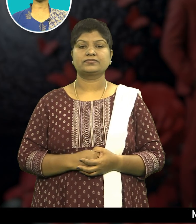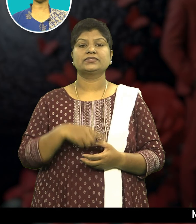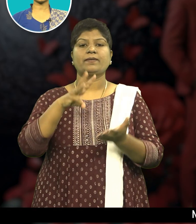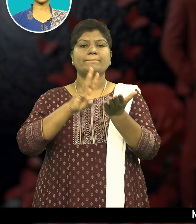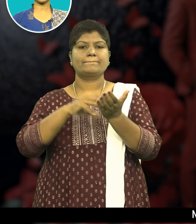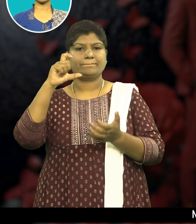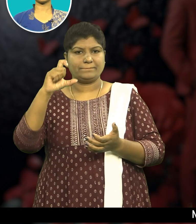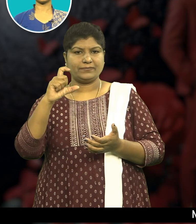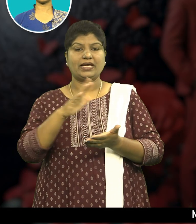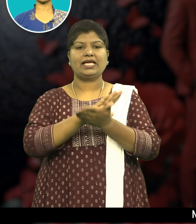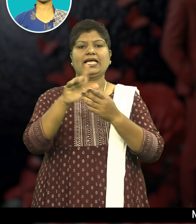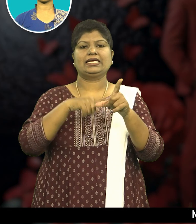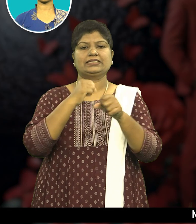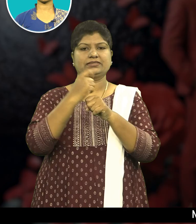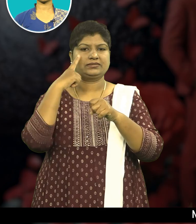Menstrual hygiene.